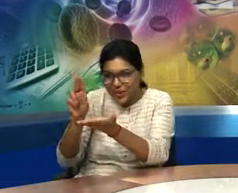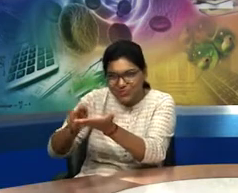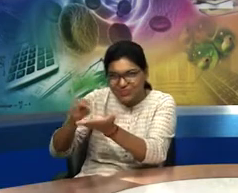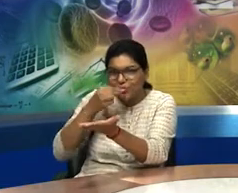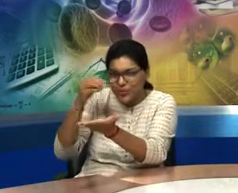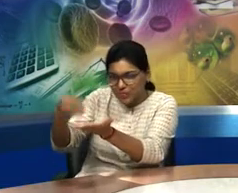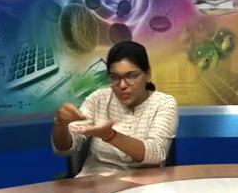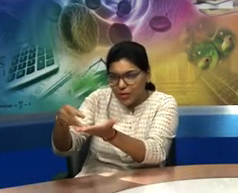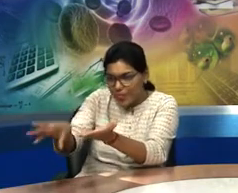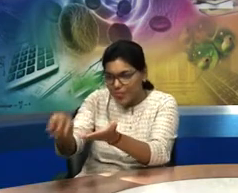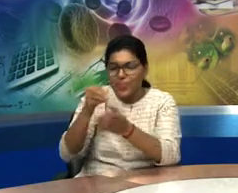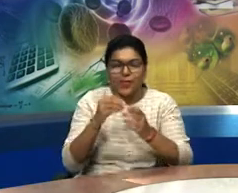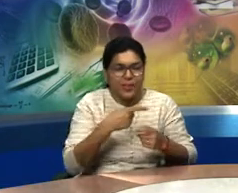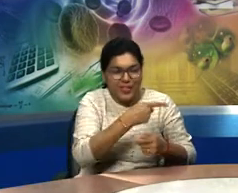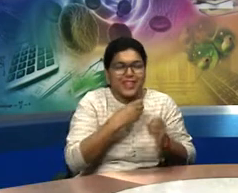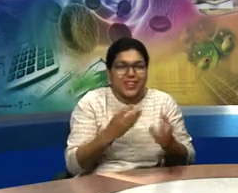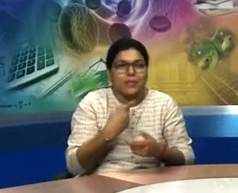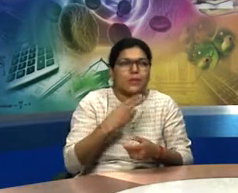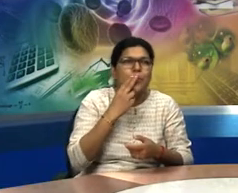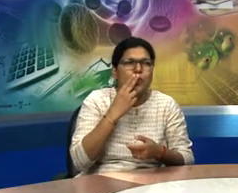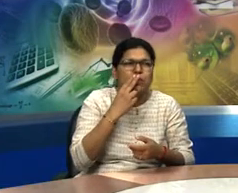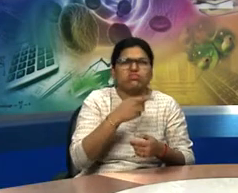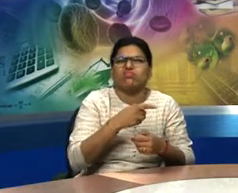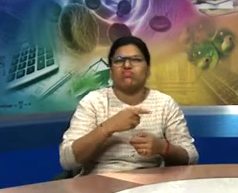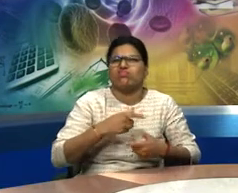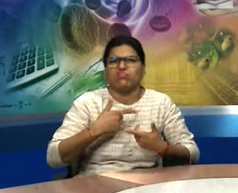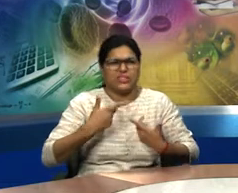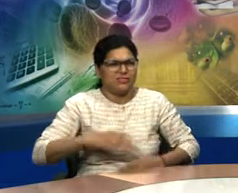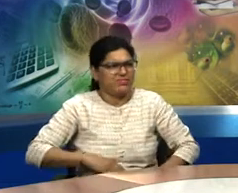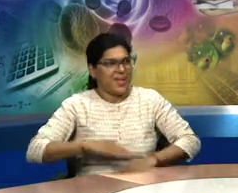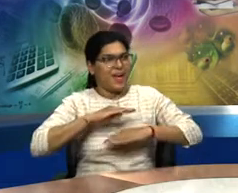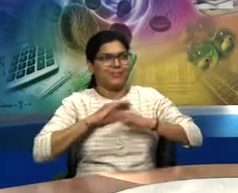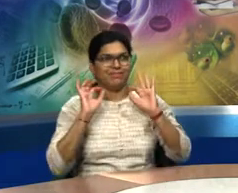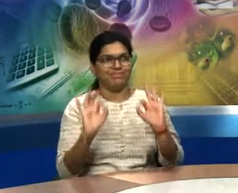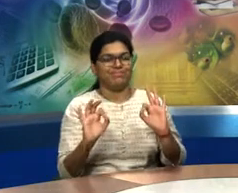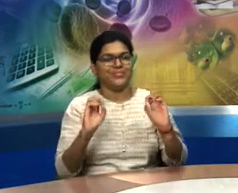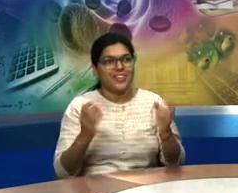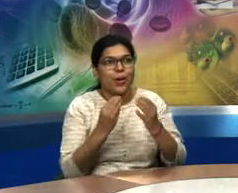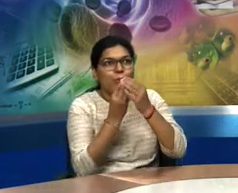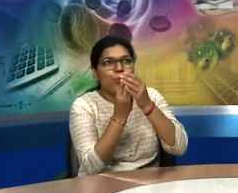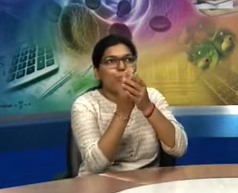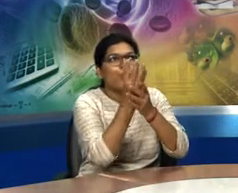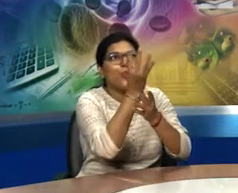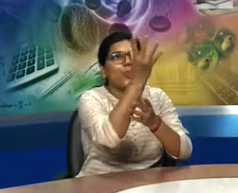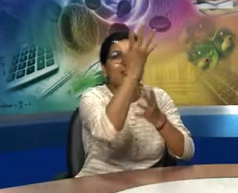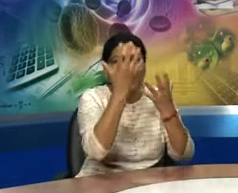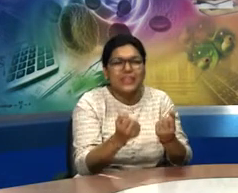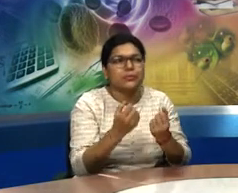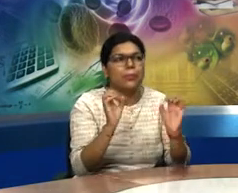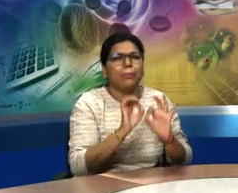These stubs, however, they were not always available and also